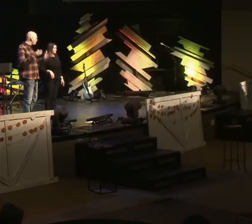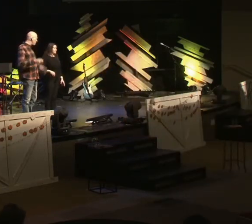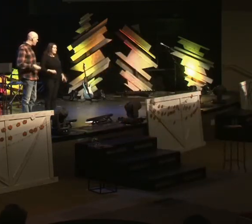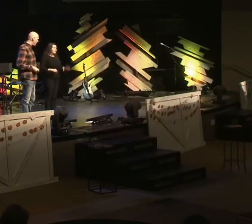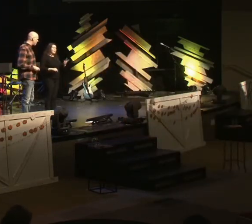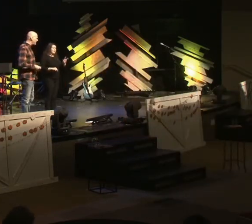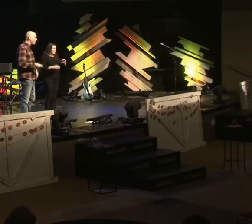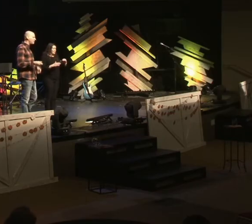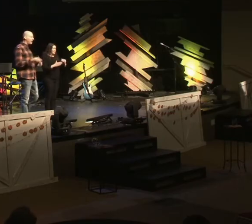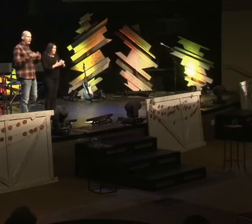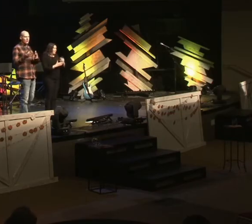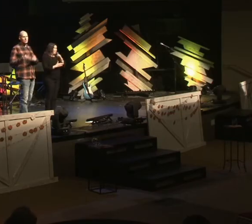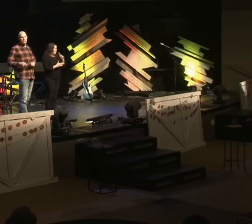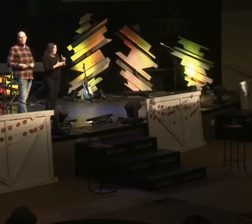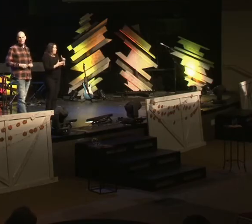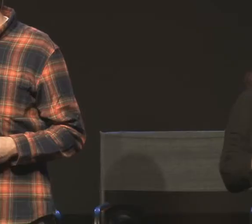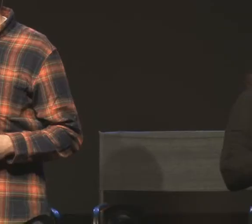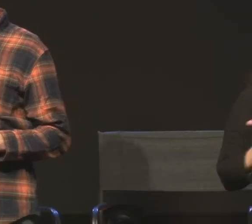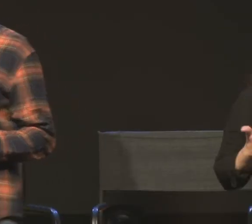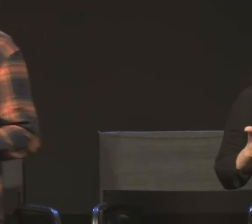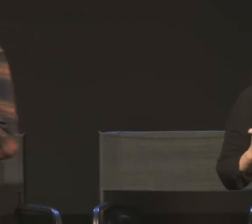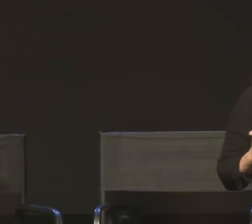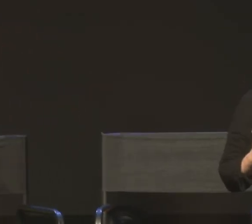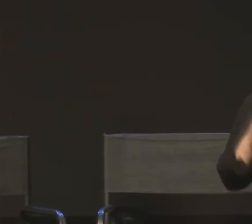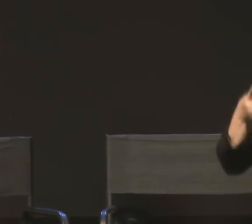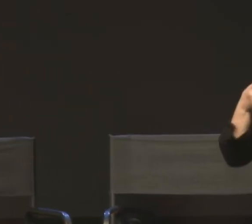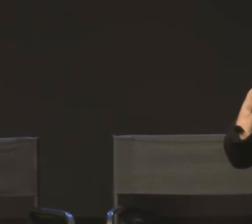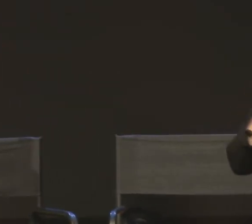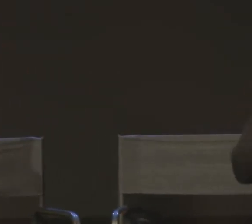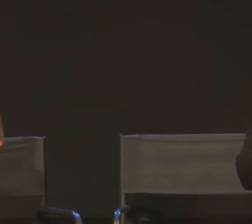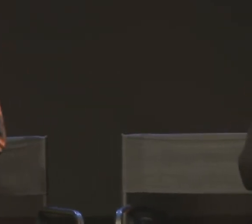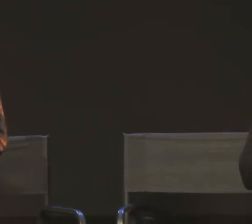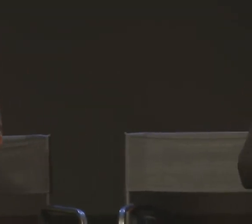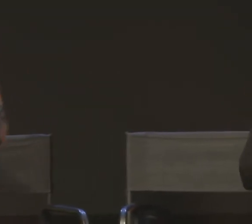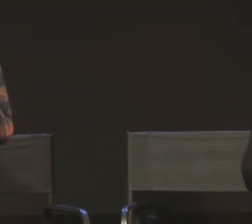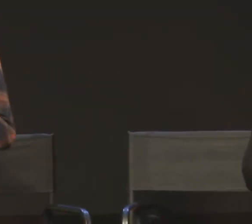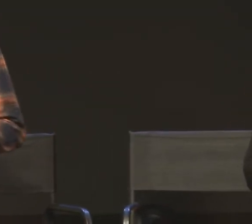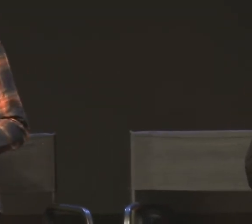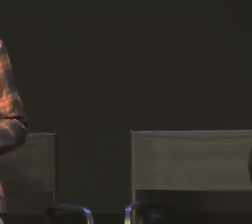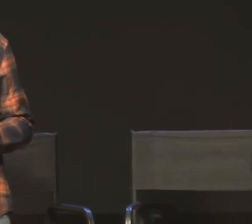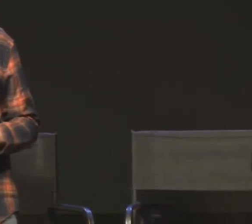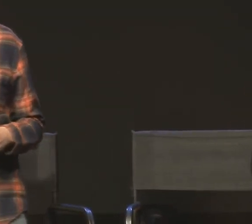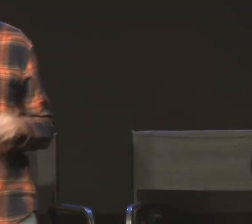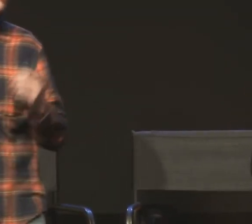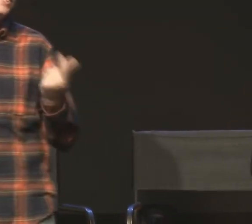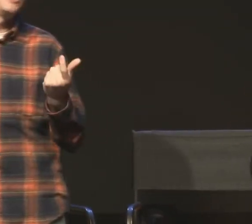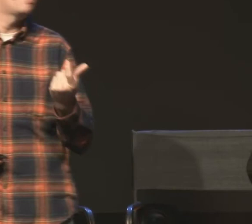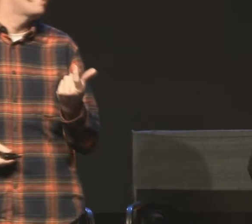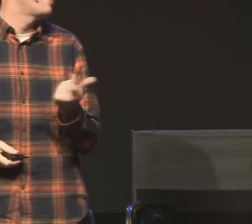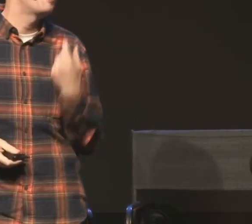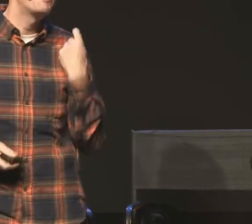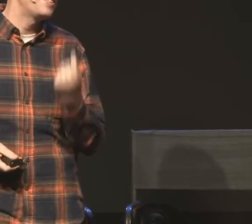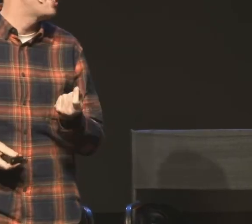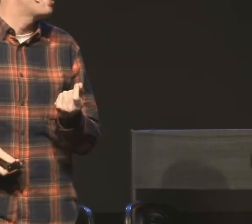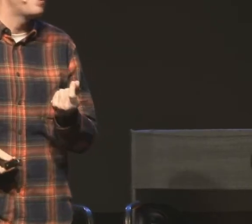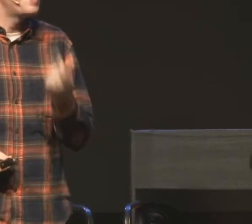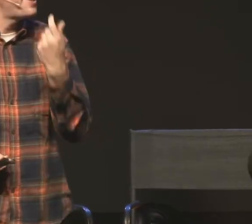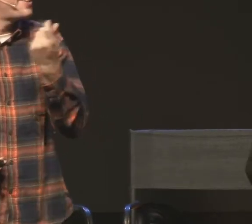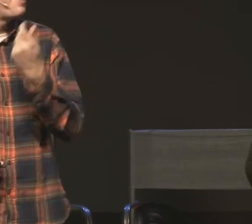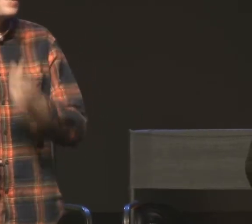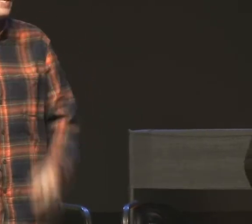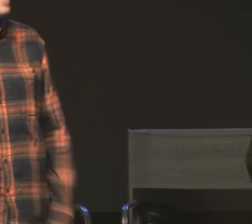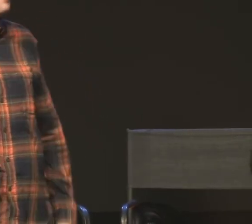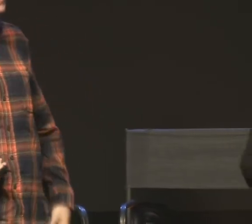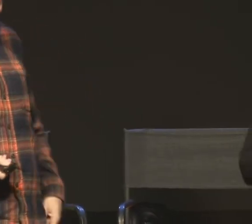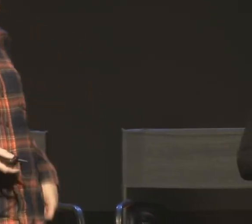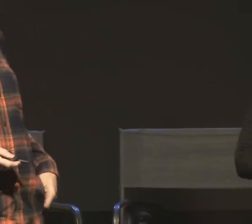If you're new to Bible study, Autumn, she was referring to the letter of James, which is in the New Testament. And the good news is it's really short. So you